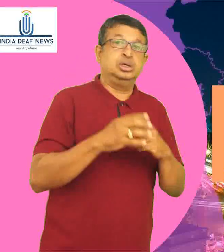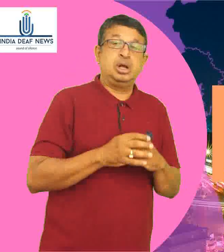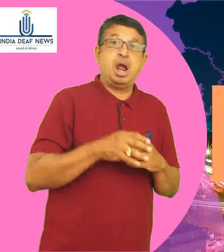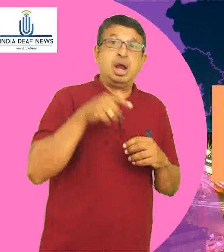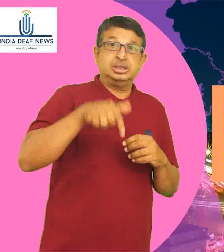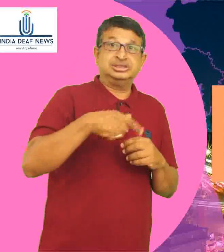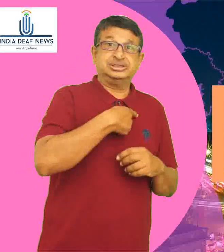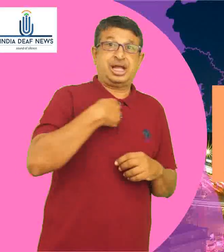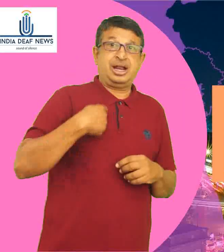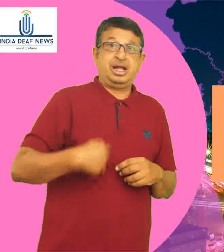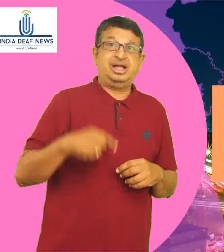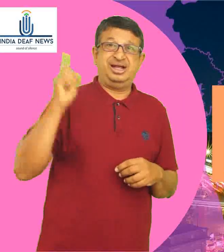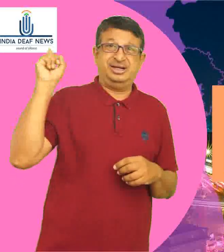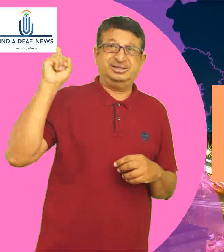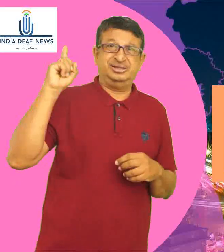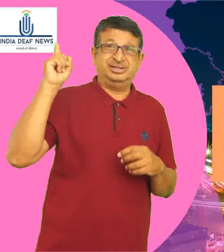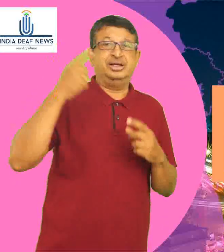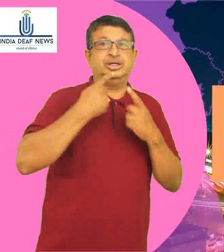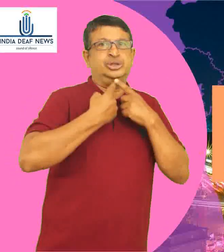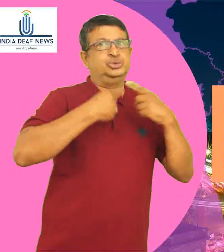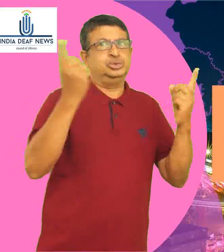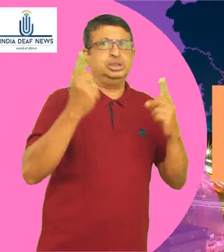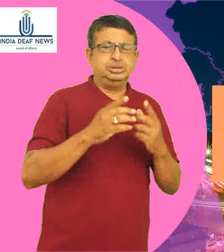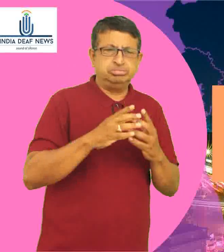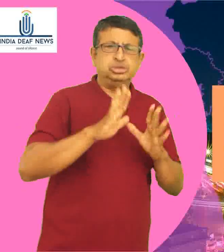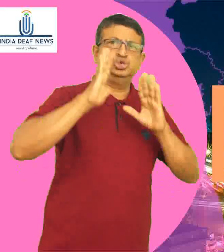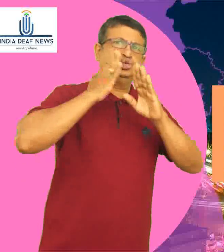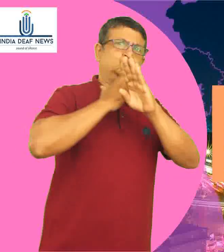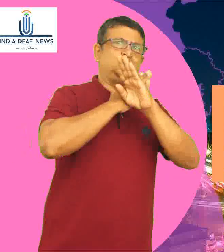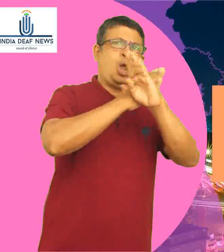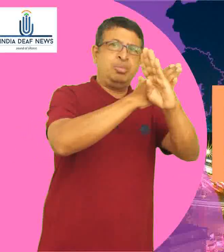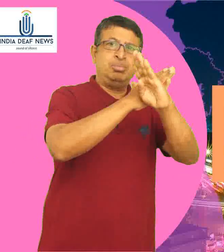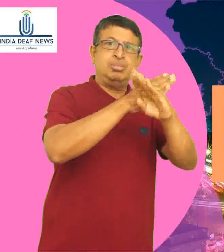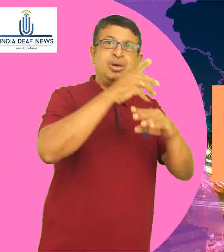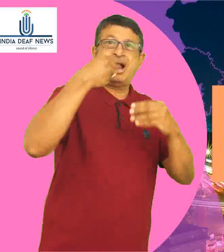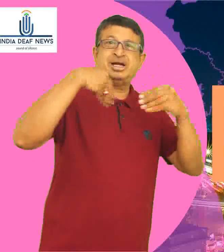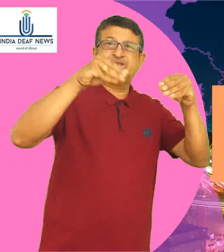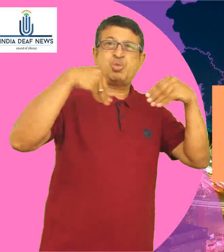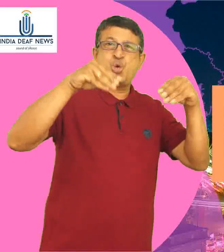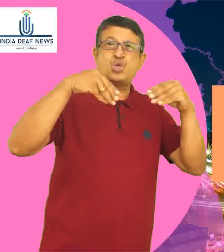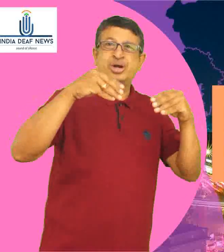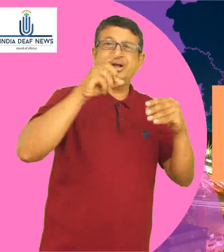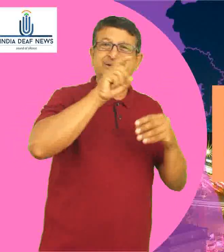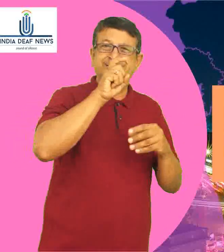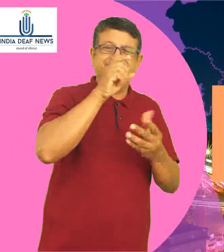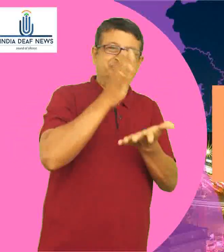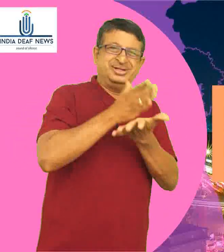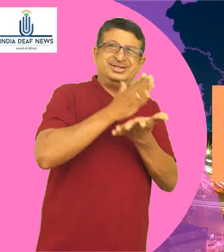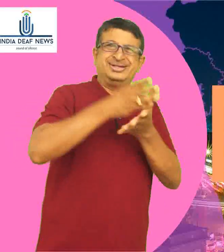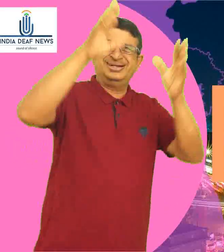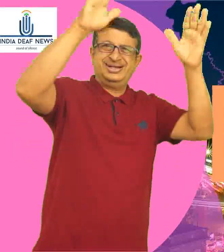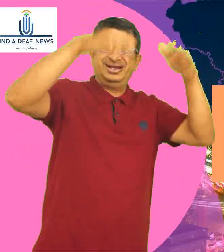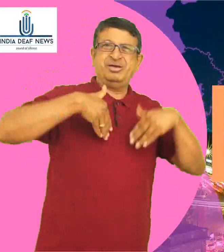dying mostly from bird flu. Cook and eat the meat and eggs completely. There is nothing to